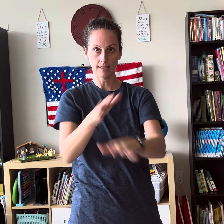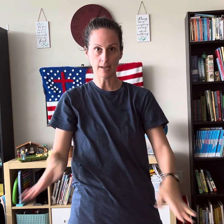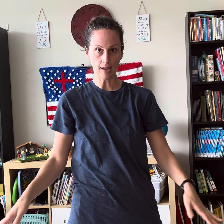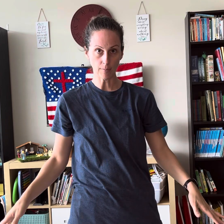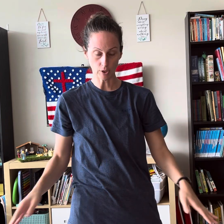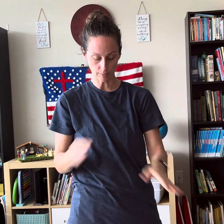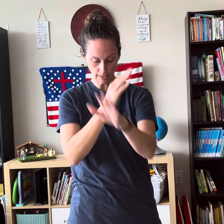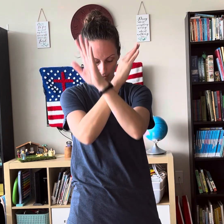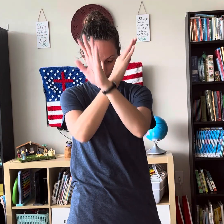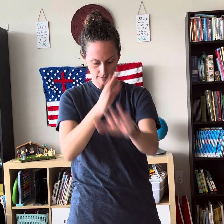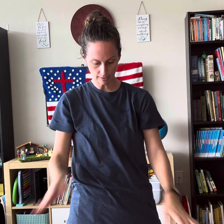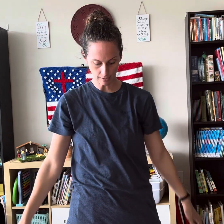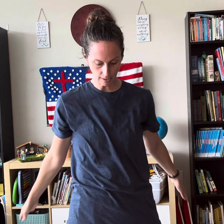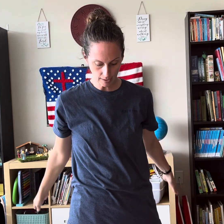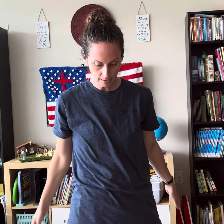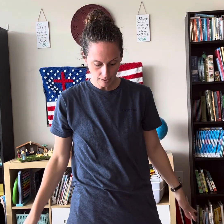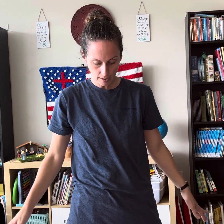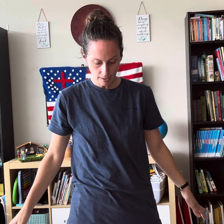sine, which is without sine,